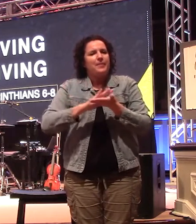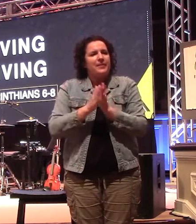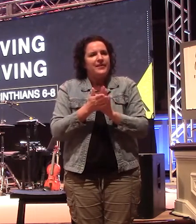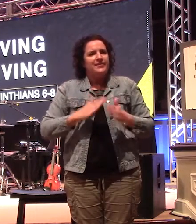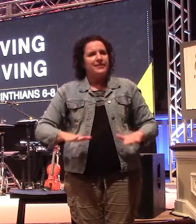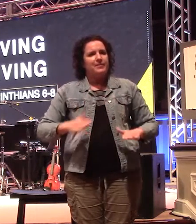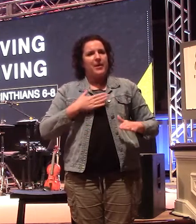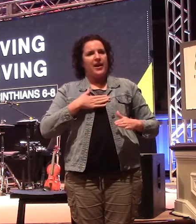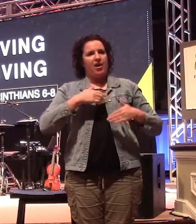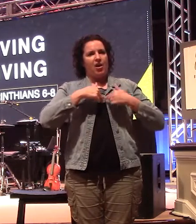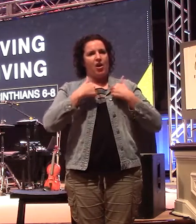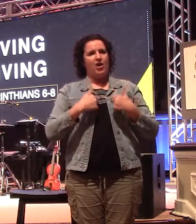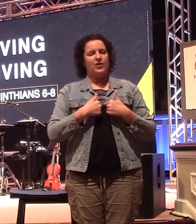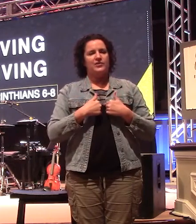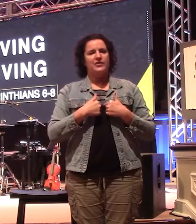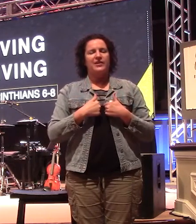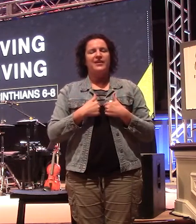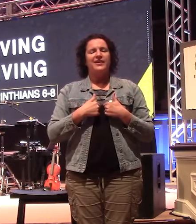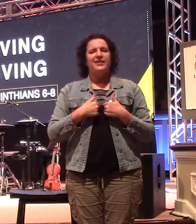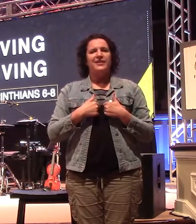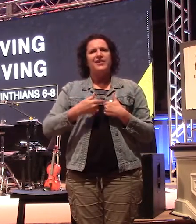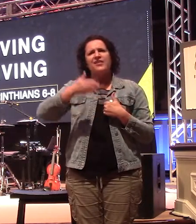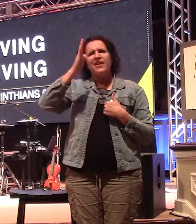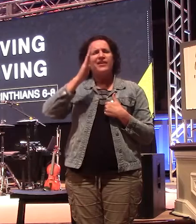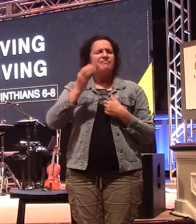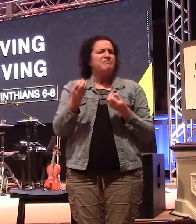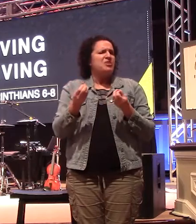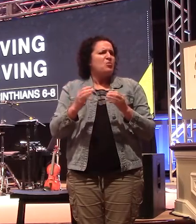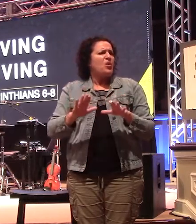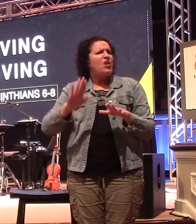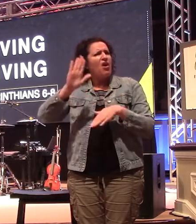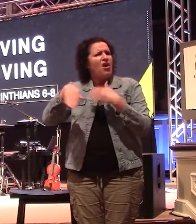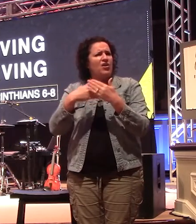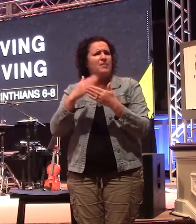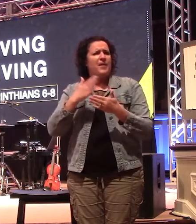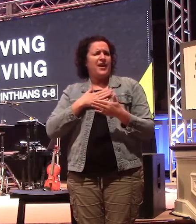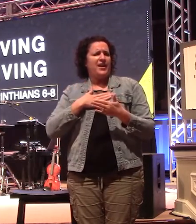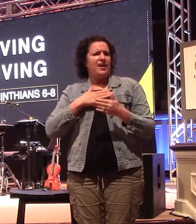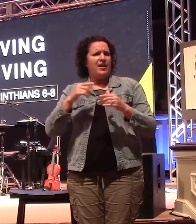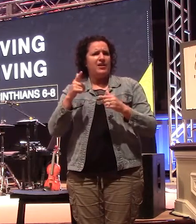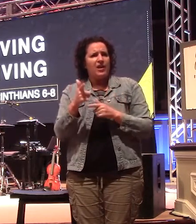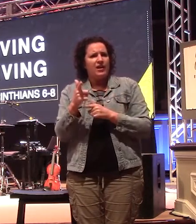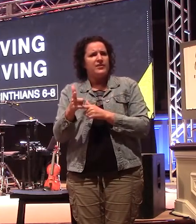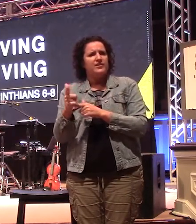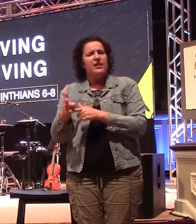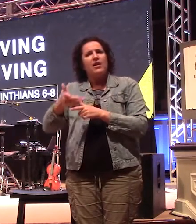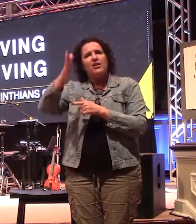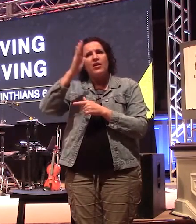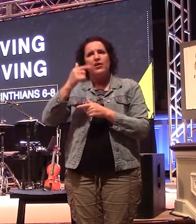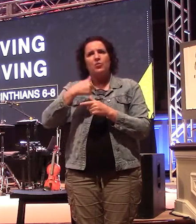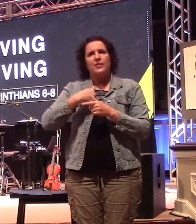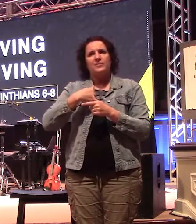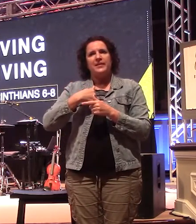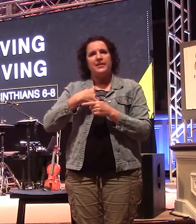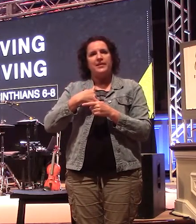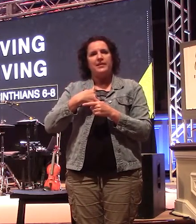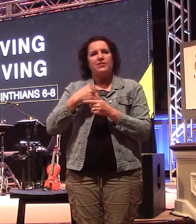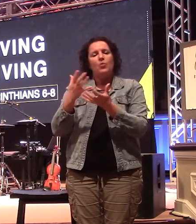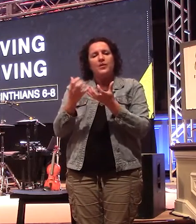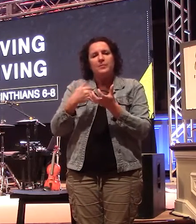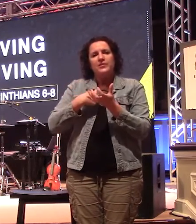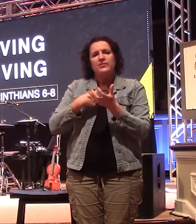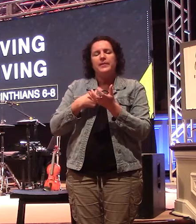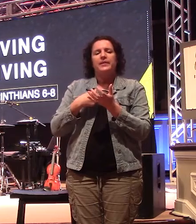walked up there and I said, I don't want all your guns. I just want you to be willing to do that. But I do want something in the back of the gun cabinet. He's like a